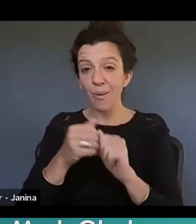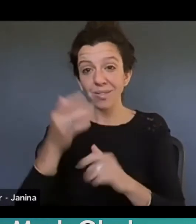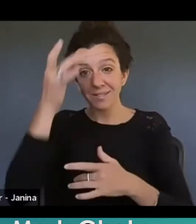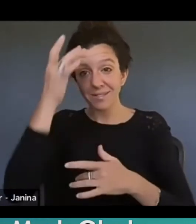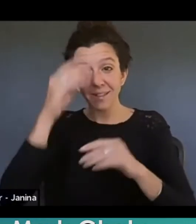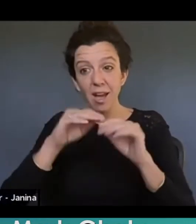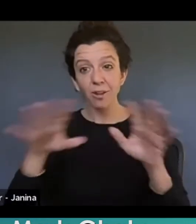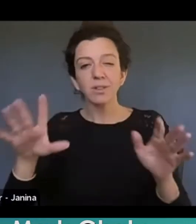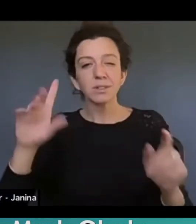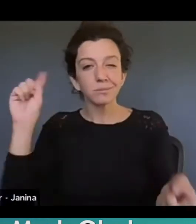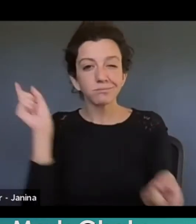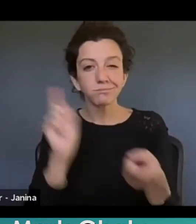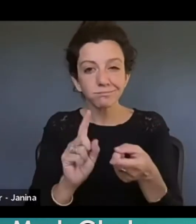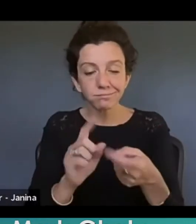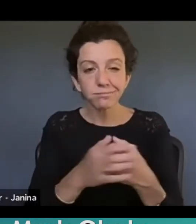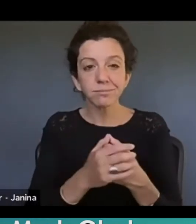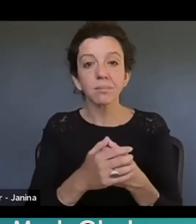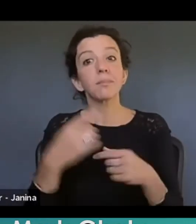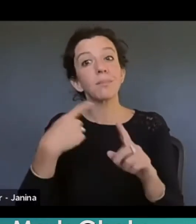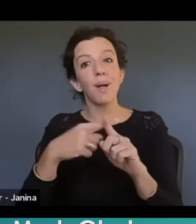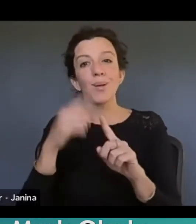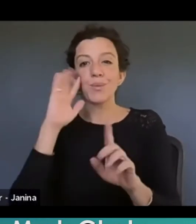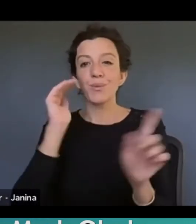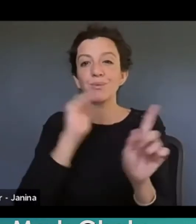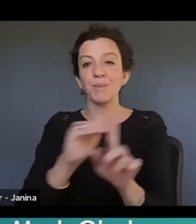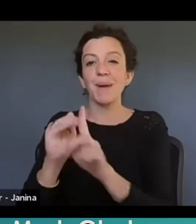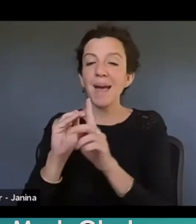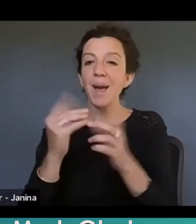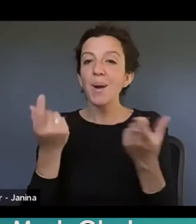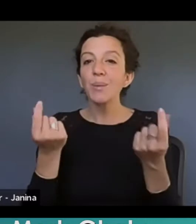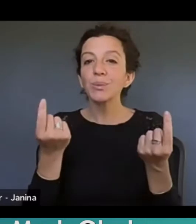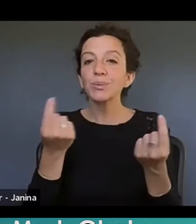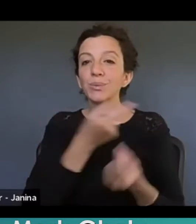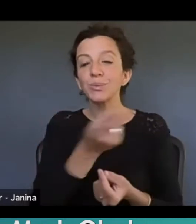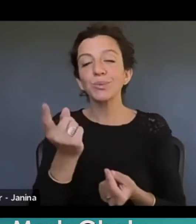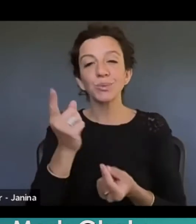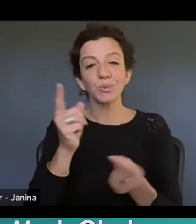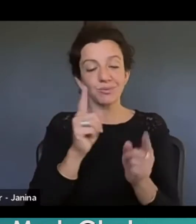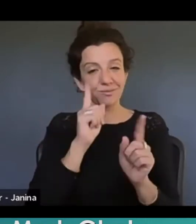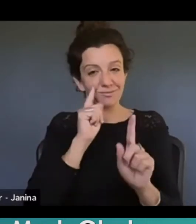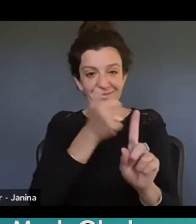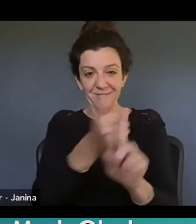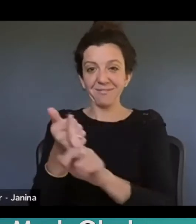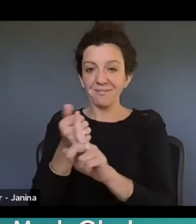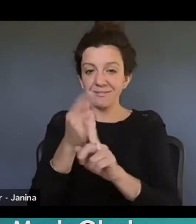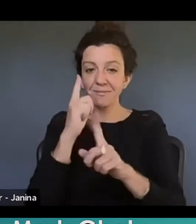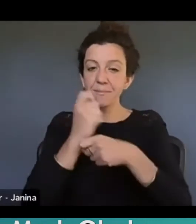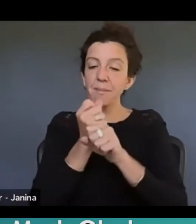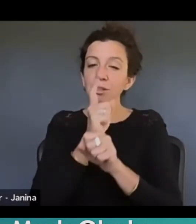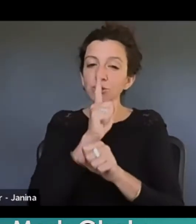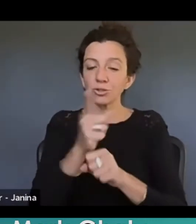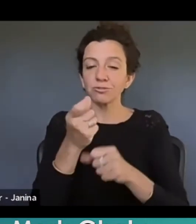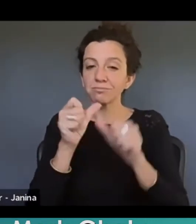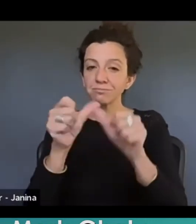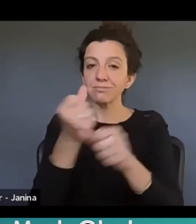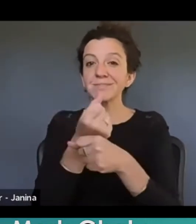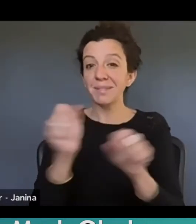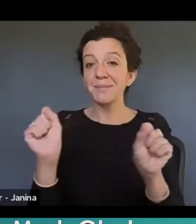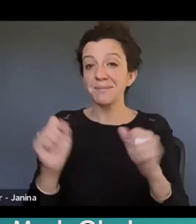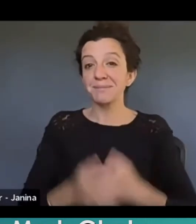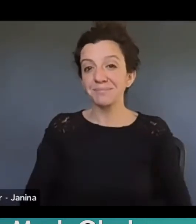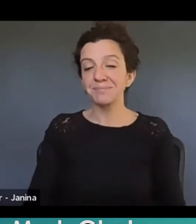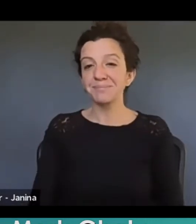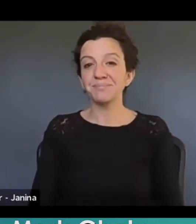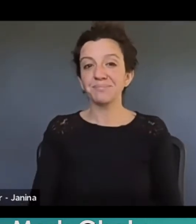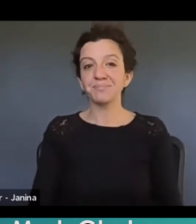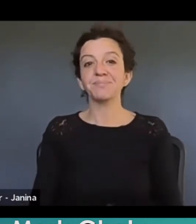typical reminders of all of the things that we need to continue doing as Californians to stay in front of COVID-19. So with that, I want